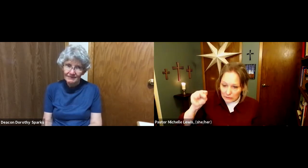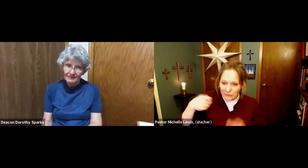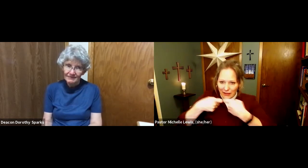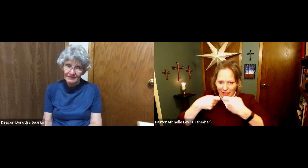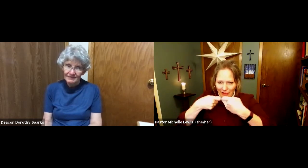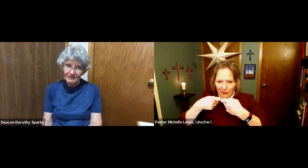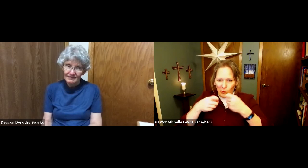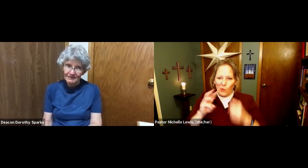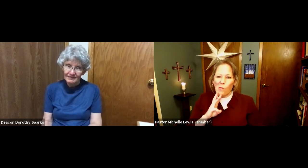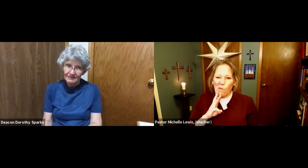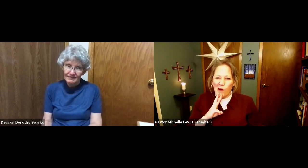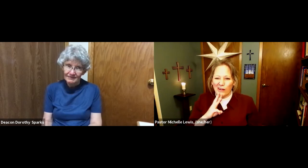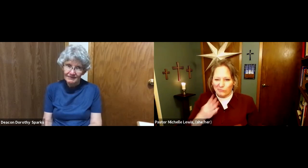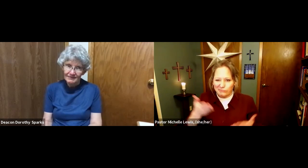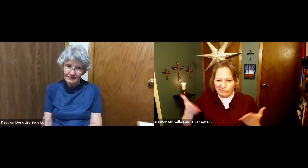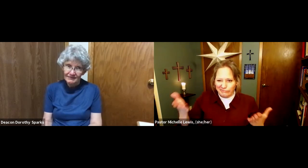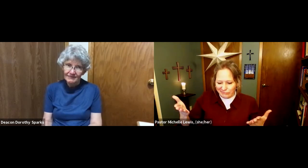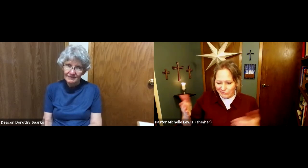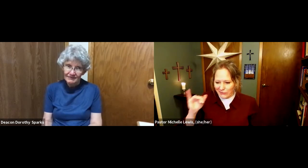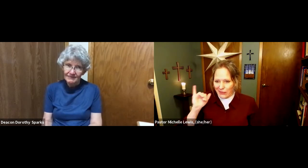We continue to make our utility payments.